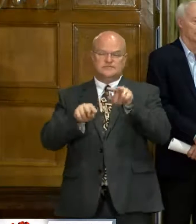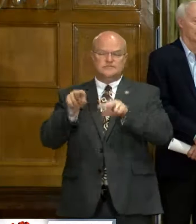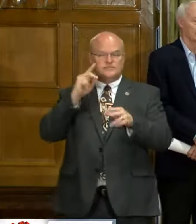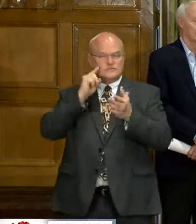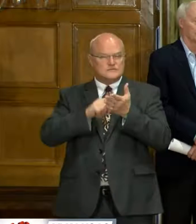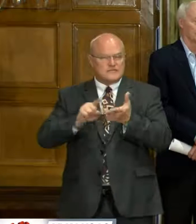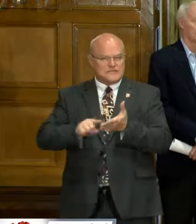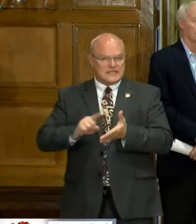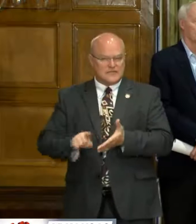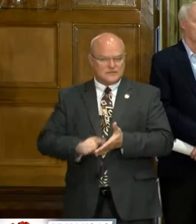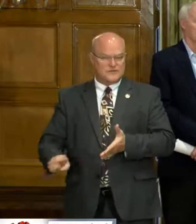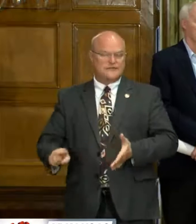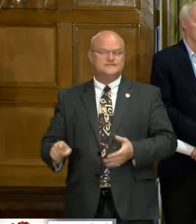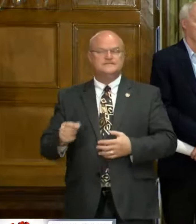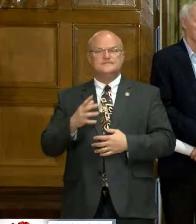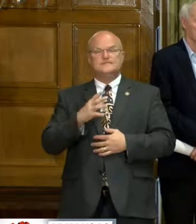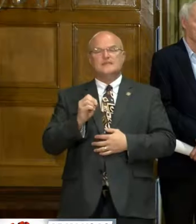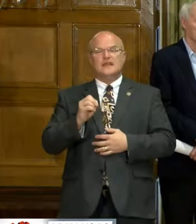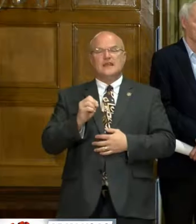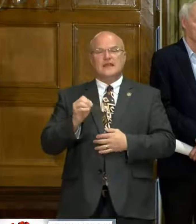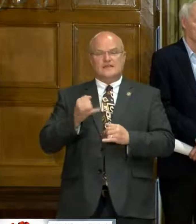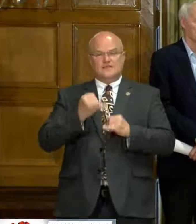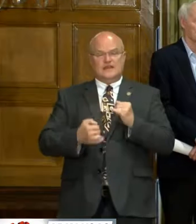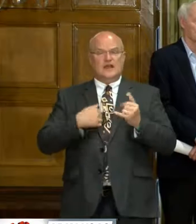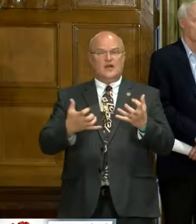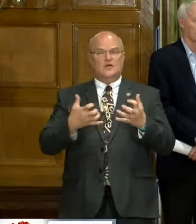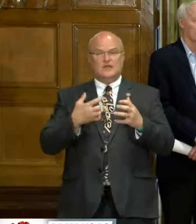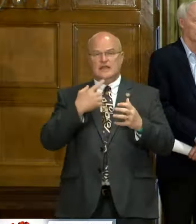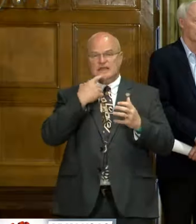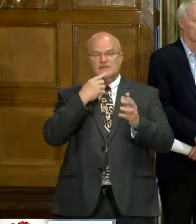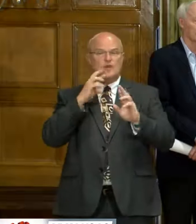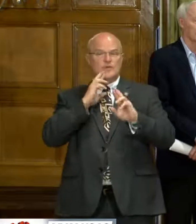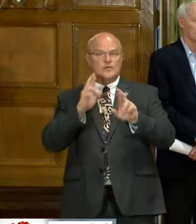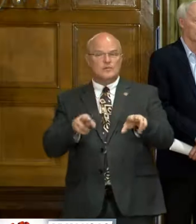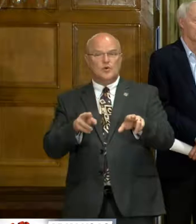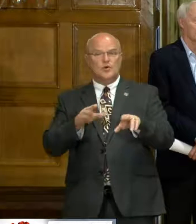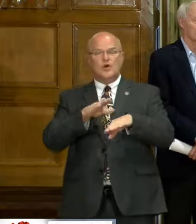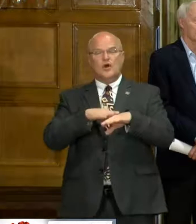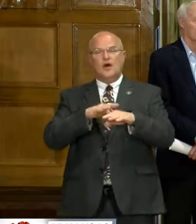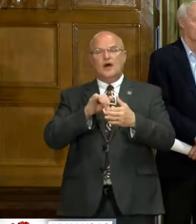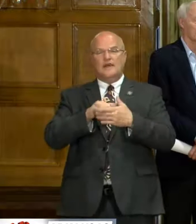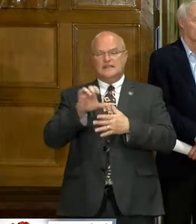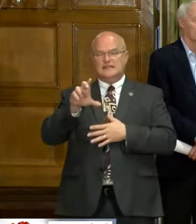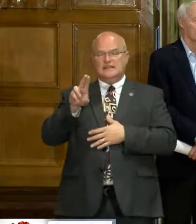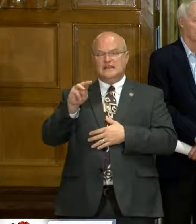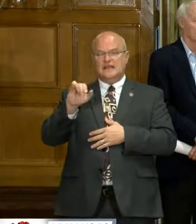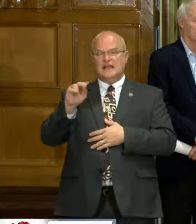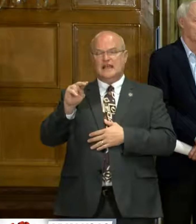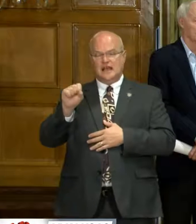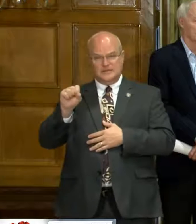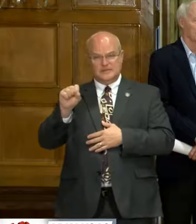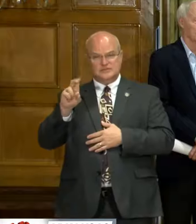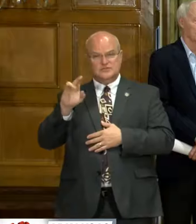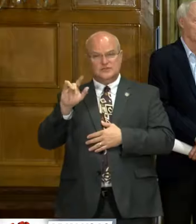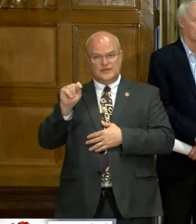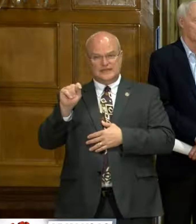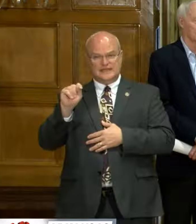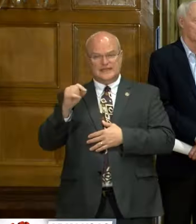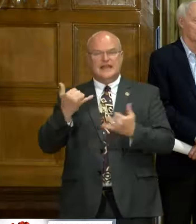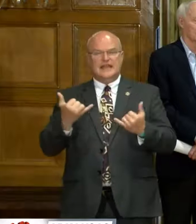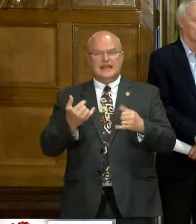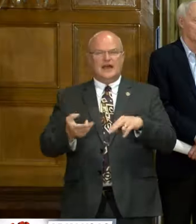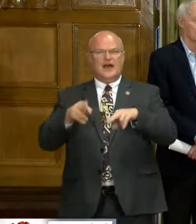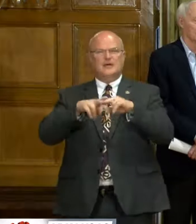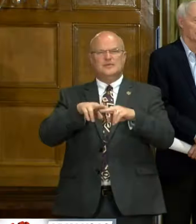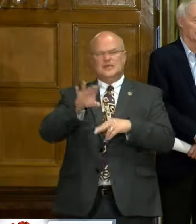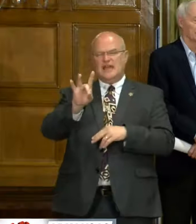ongoing investigations. And finally, I'd like to give a brief report on the Cummins unit. We are now up